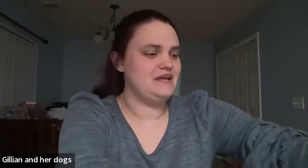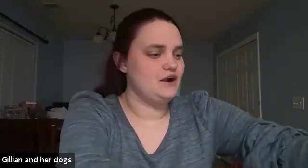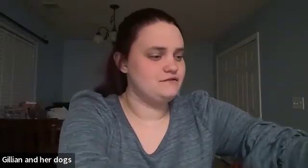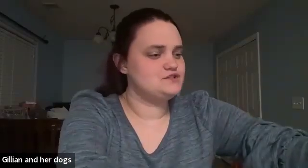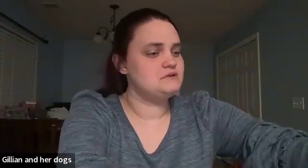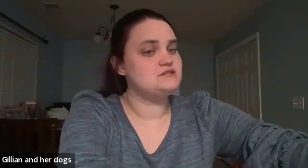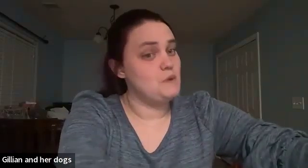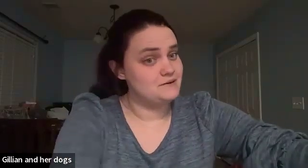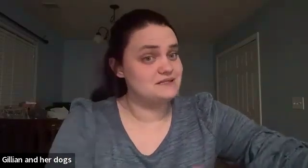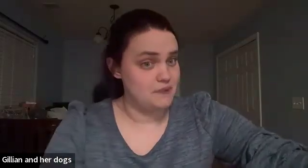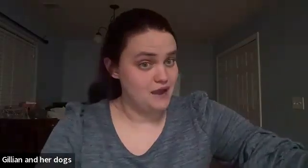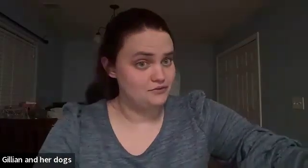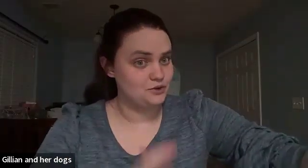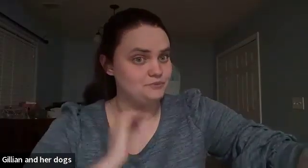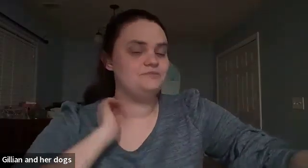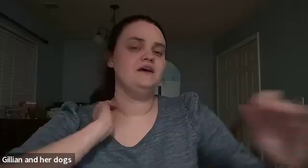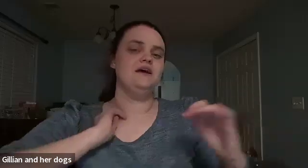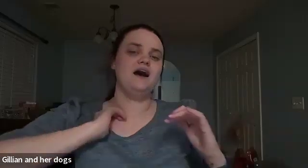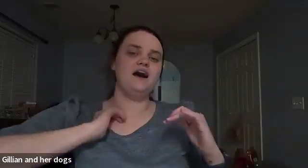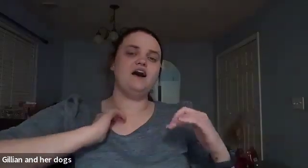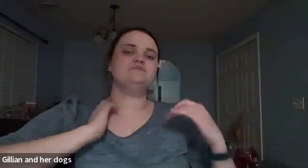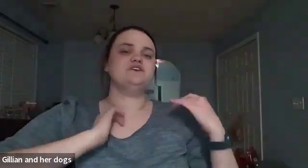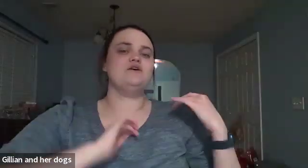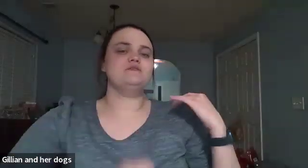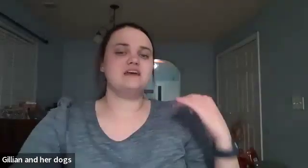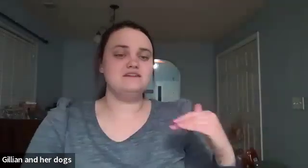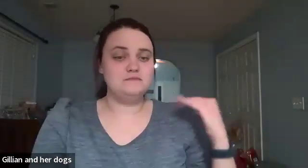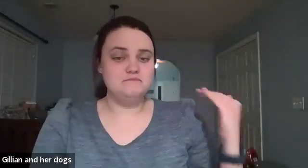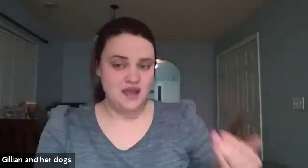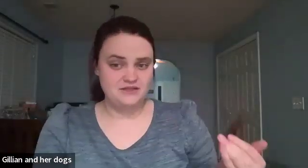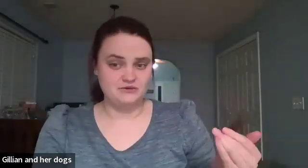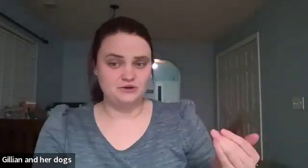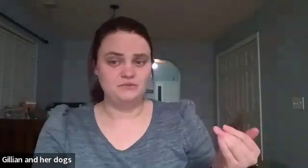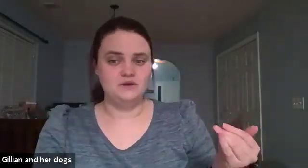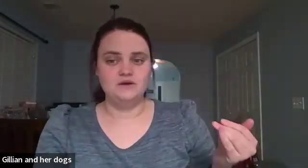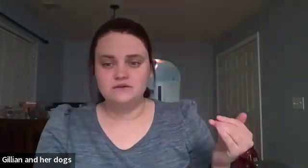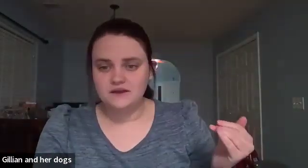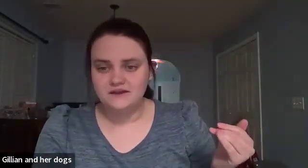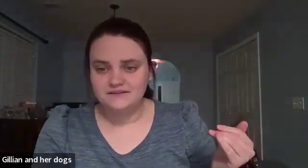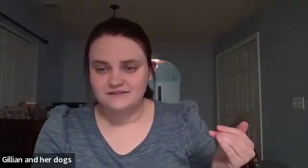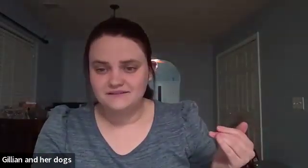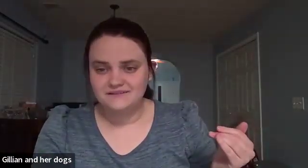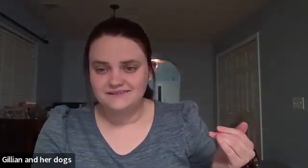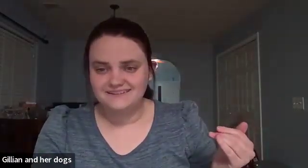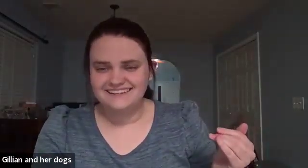Like our first one is, where is the bathroom? So the sign for bathroom, there.